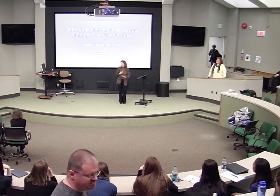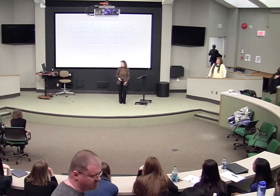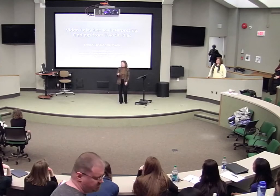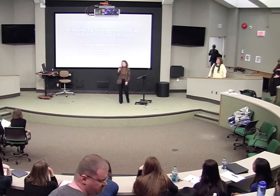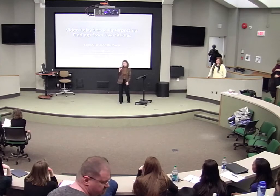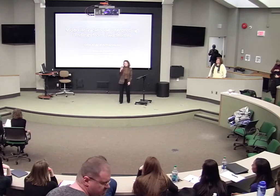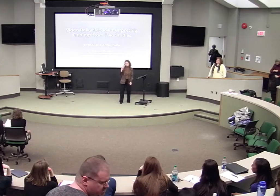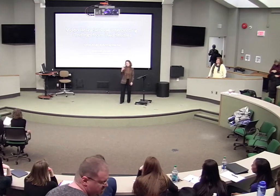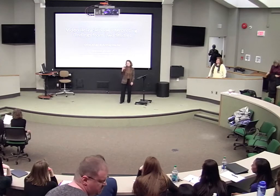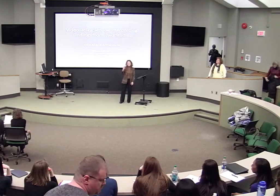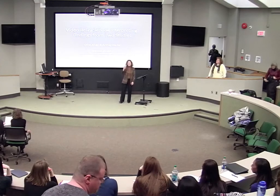Welcome.